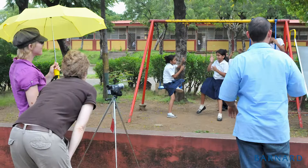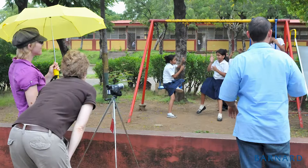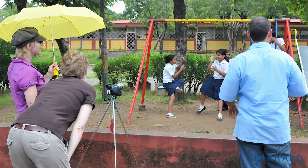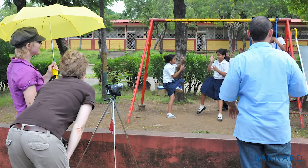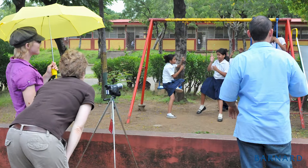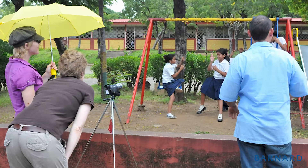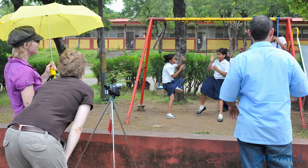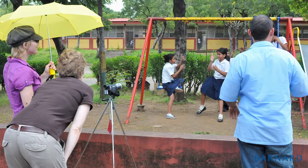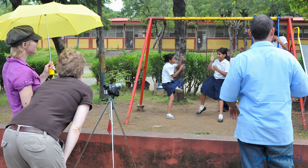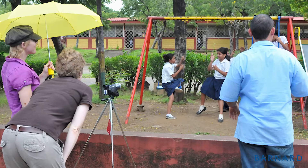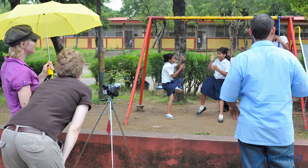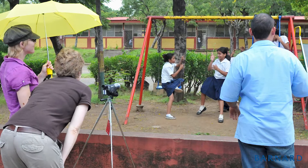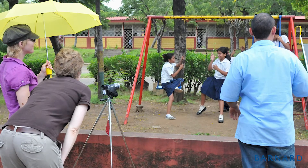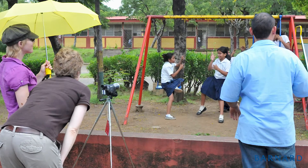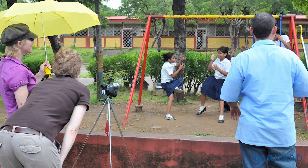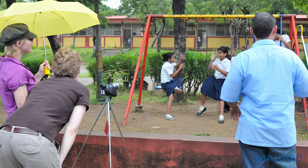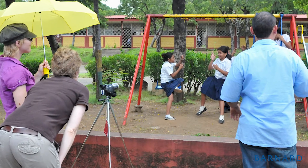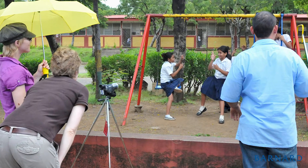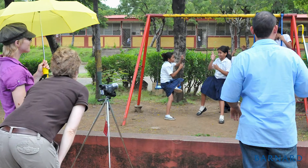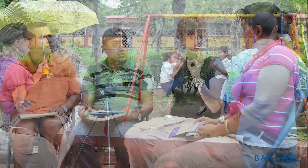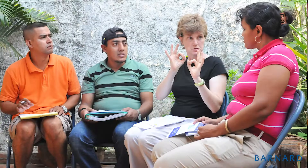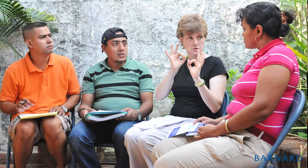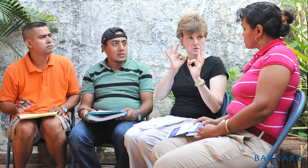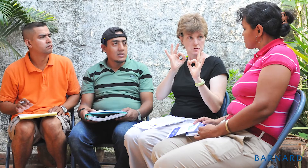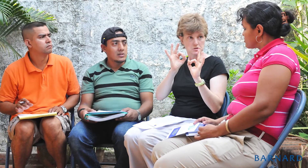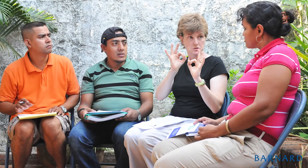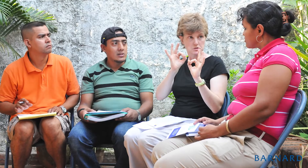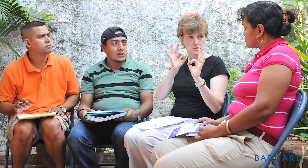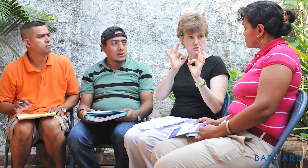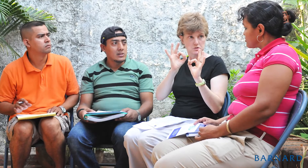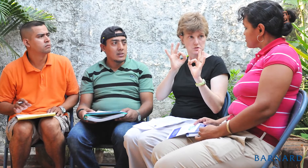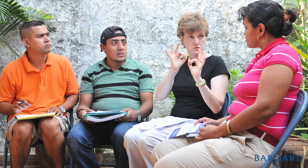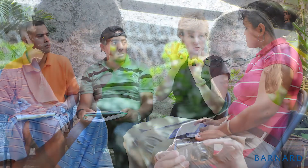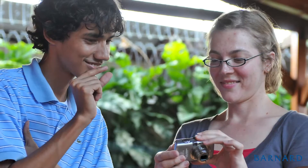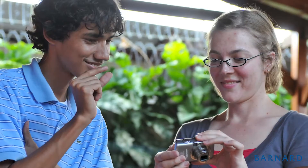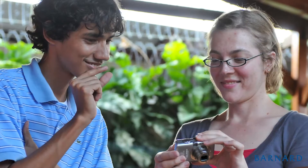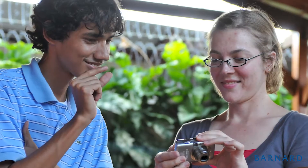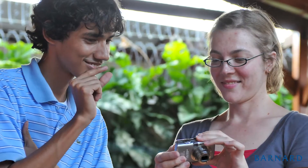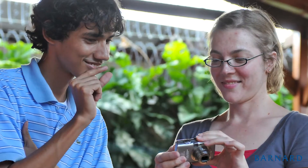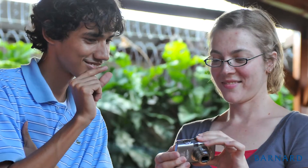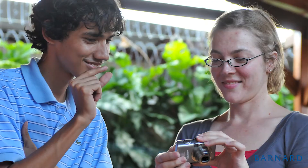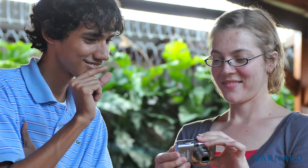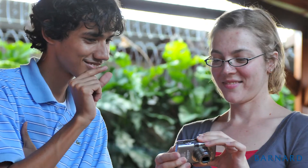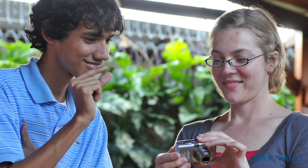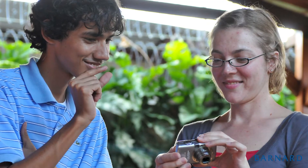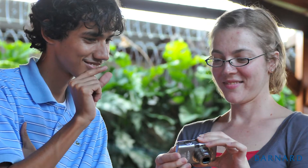I've been documenting this language since 1990. I go down in the summers and I'll bring a small research team with me, including some